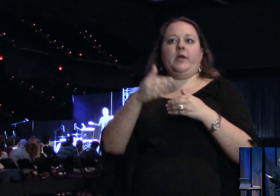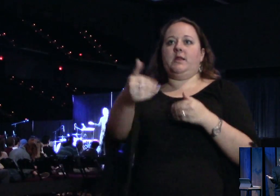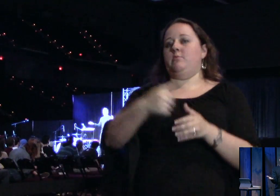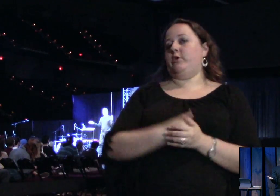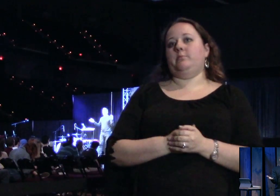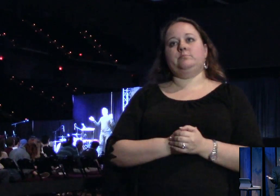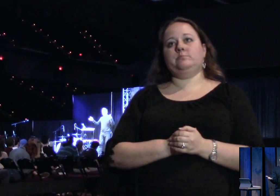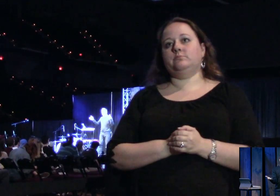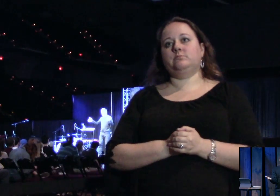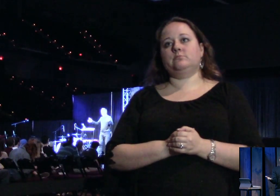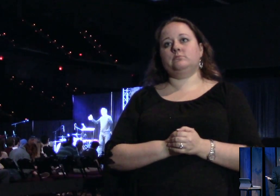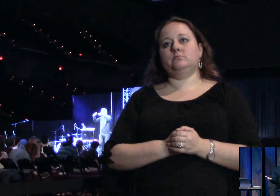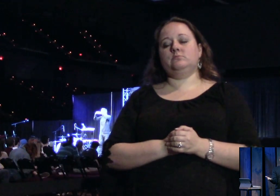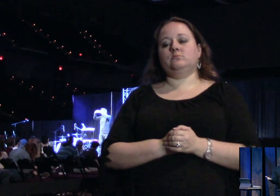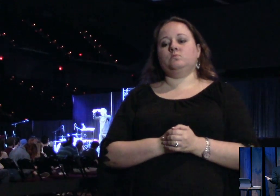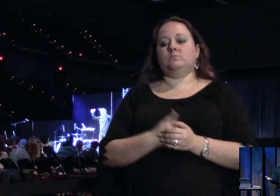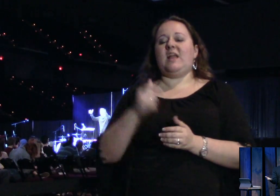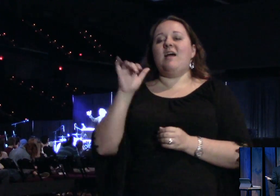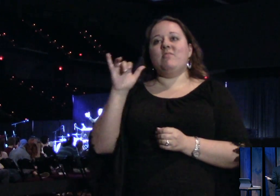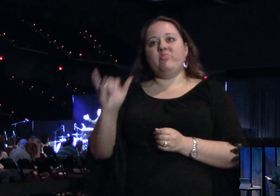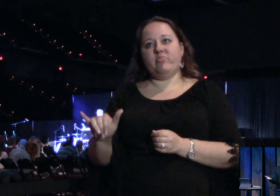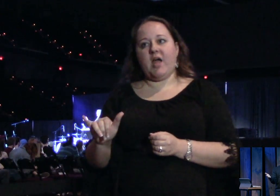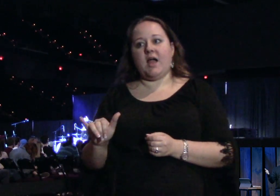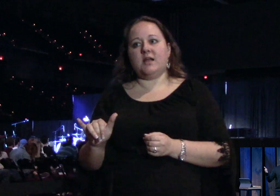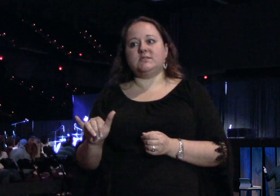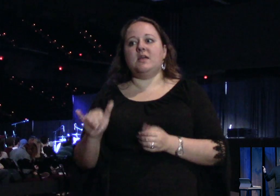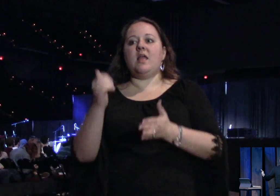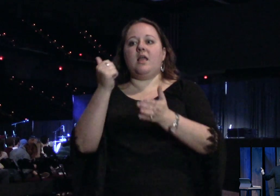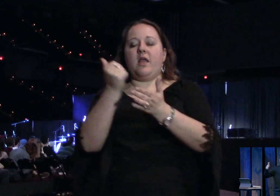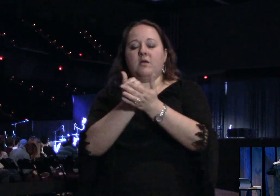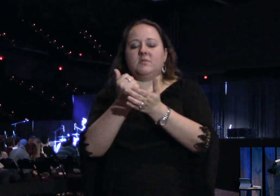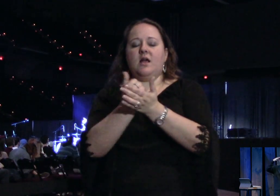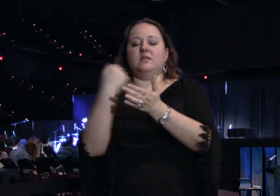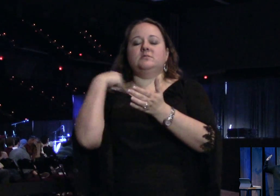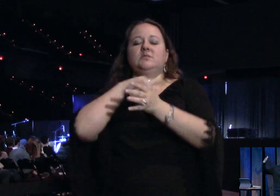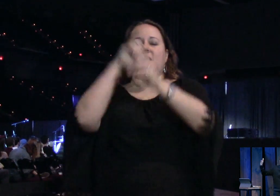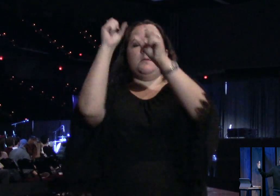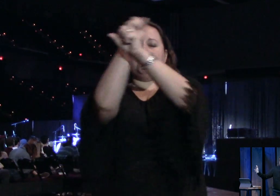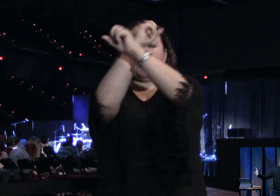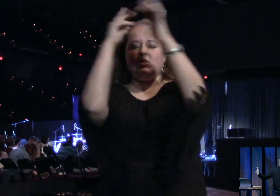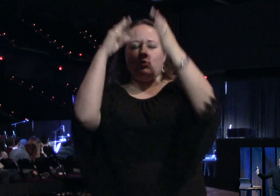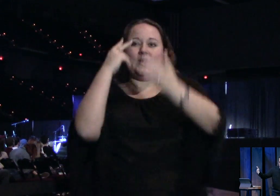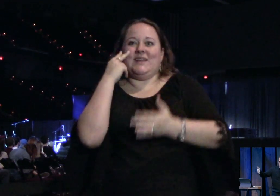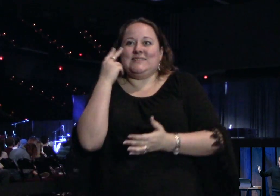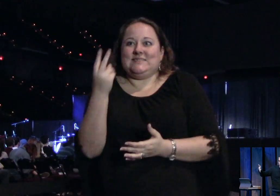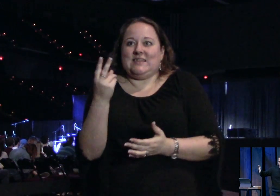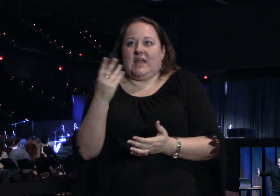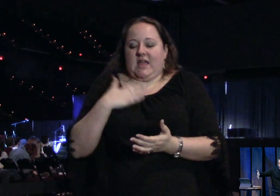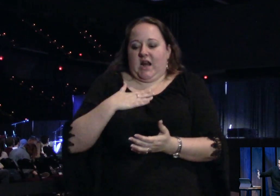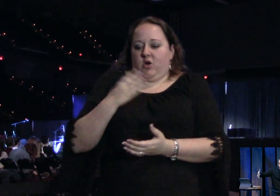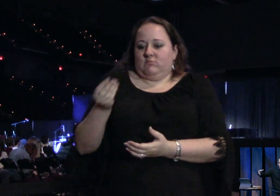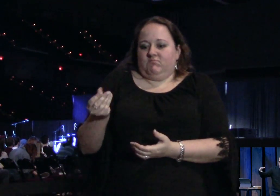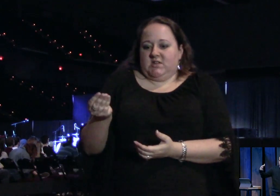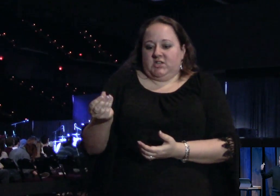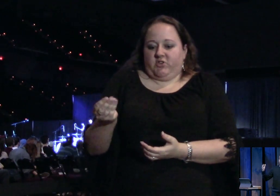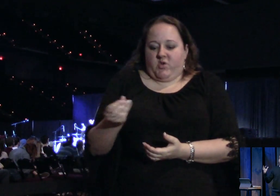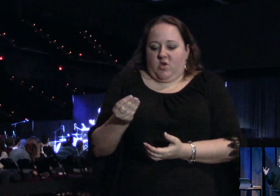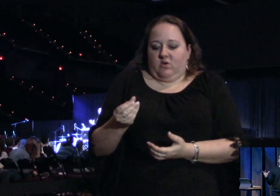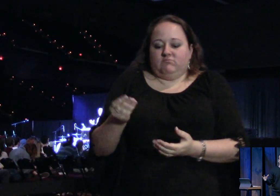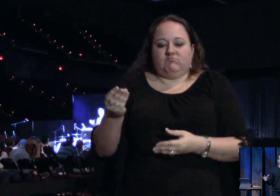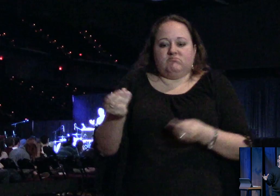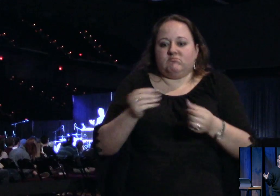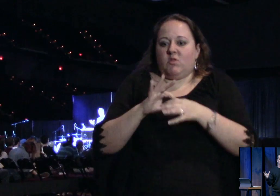God from the equation. And it deals with that which we can see right here in